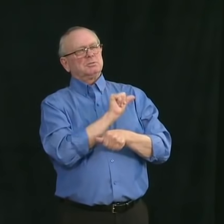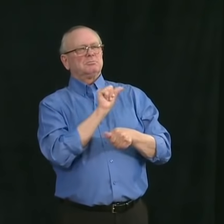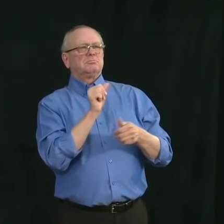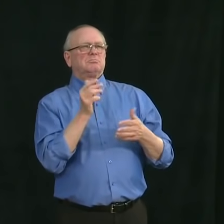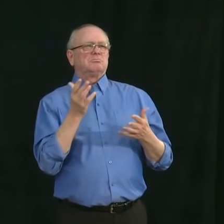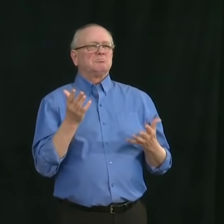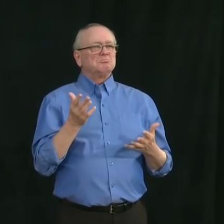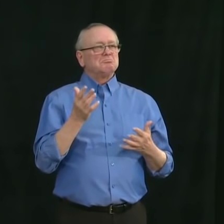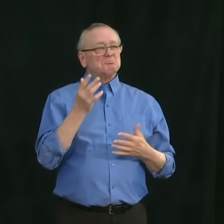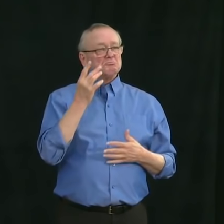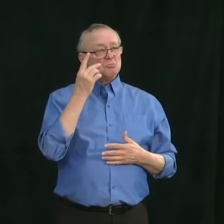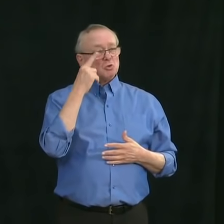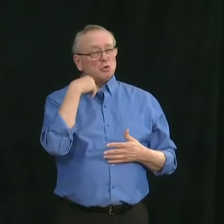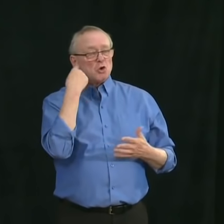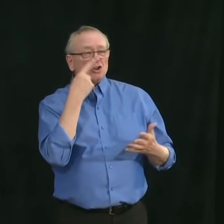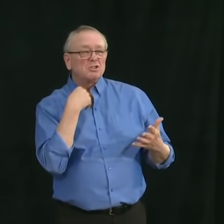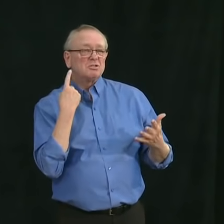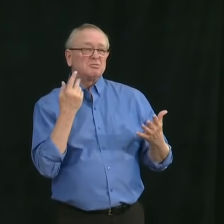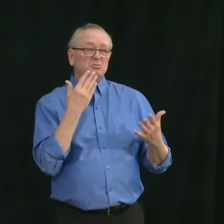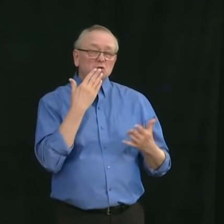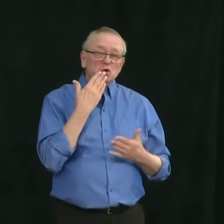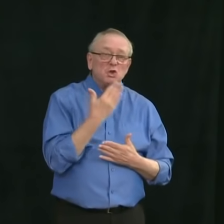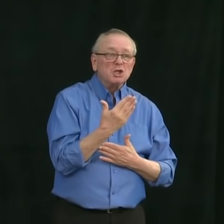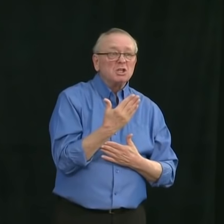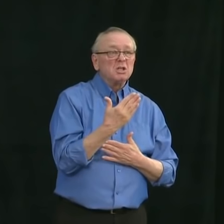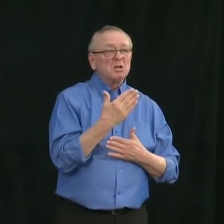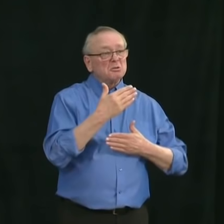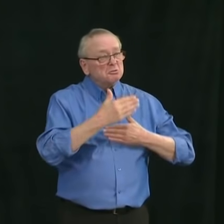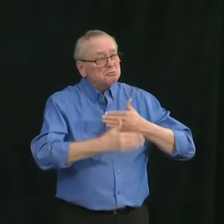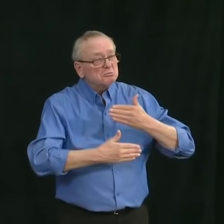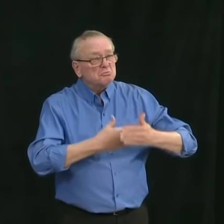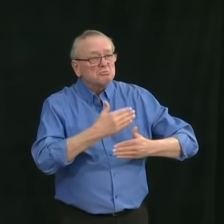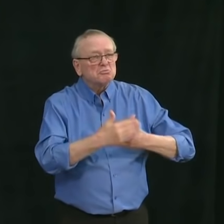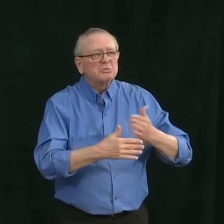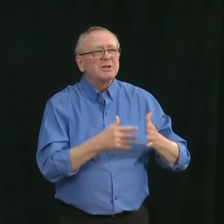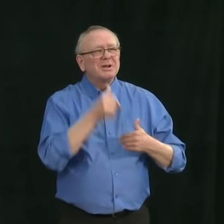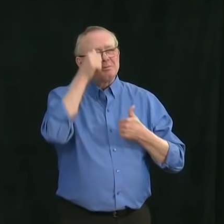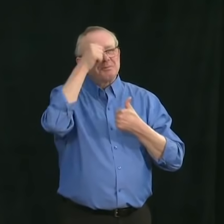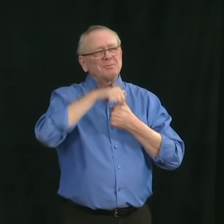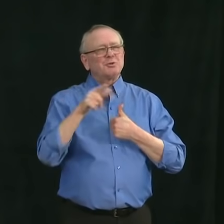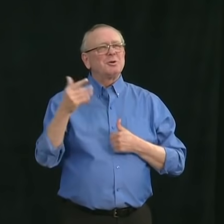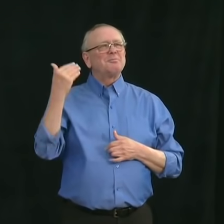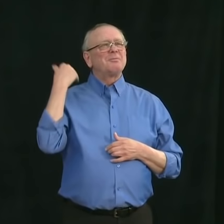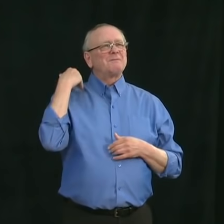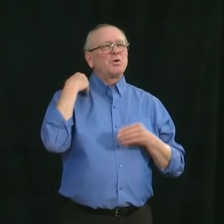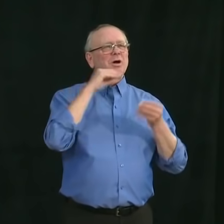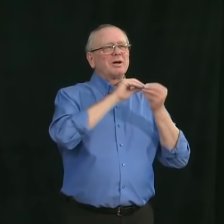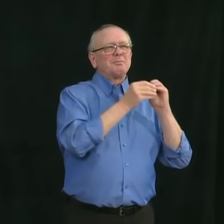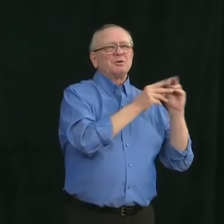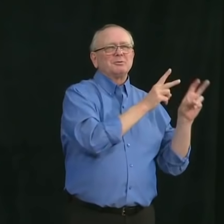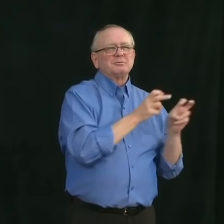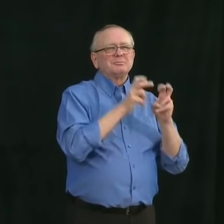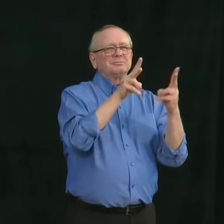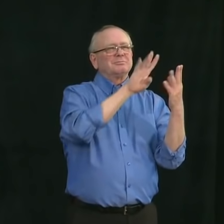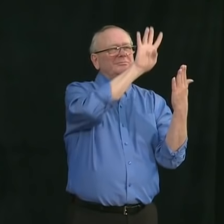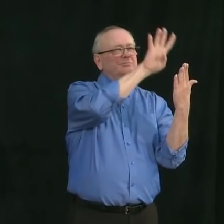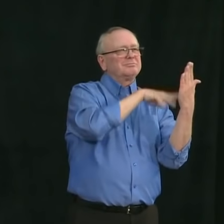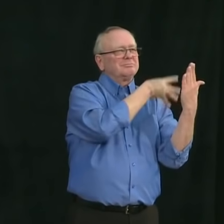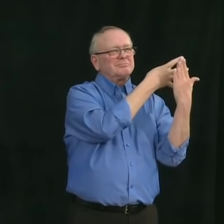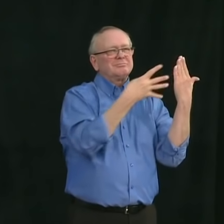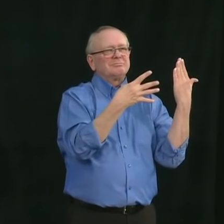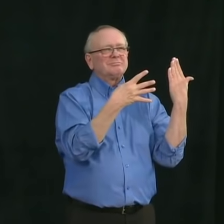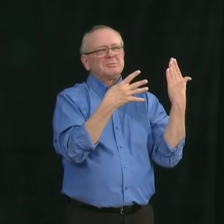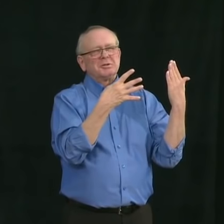where, we were looking at, by the end of May, a peak hospitalization of